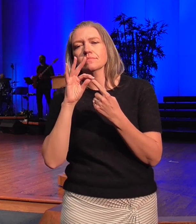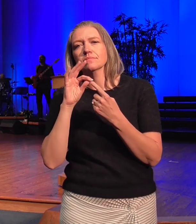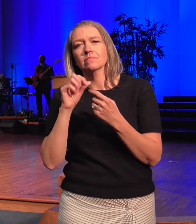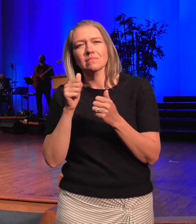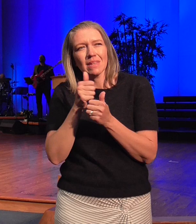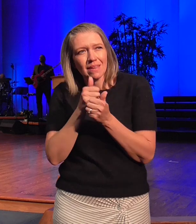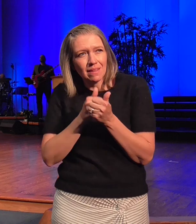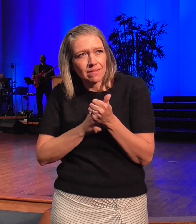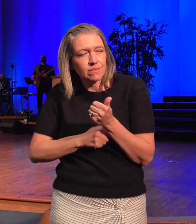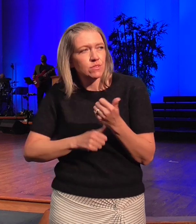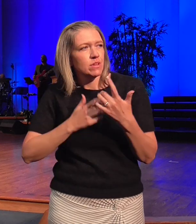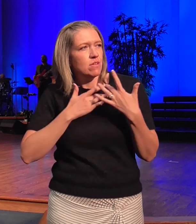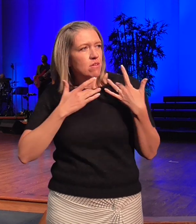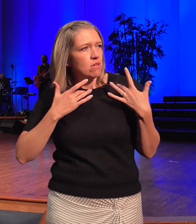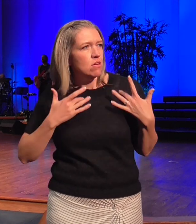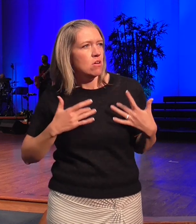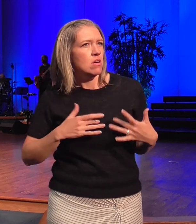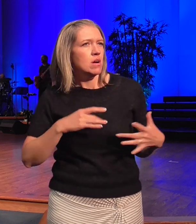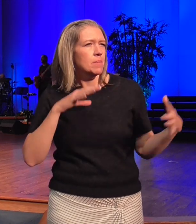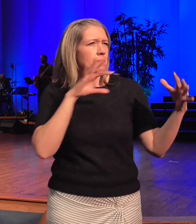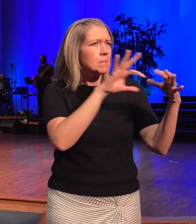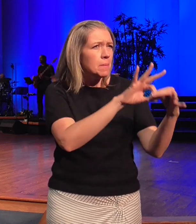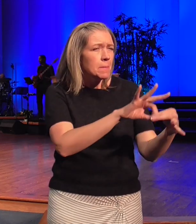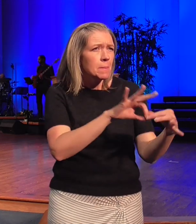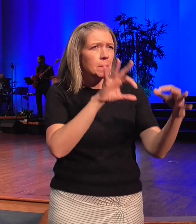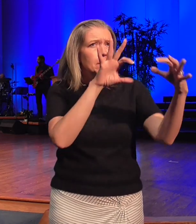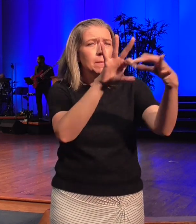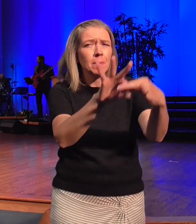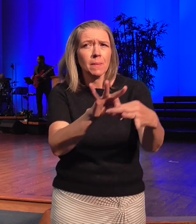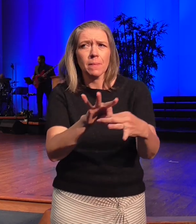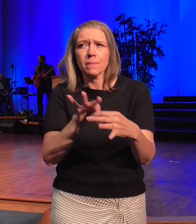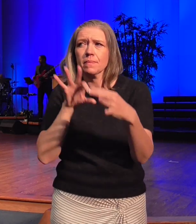Every heart connected,